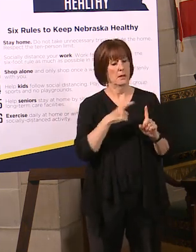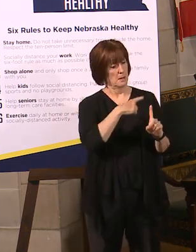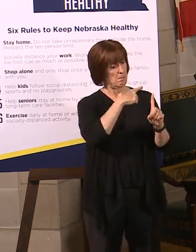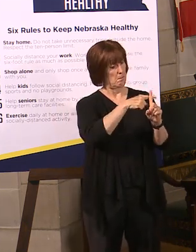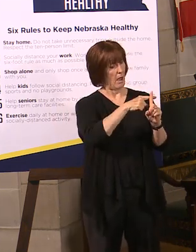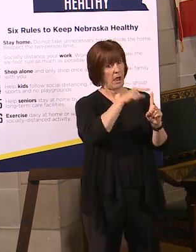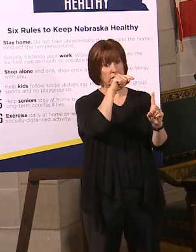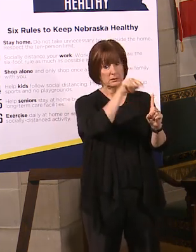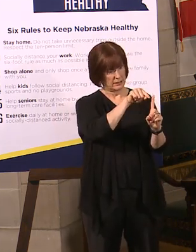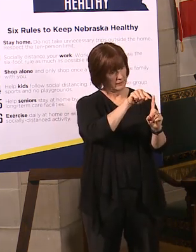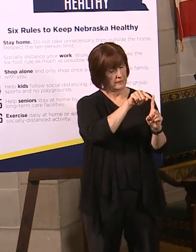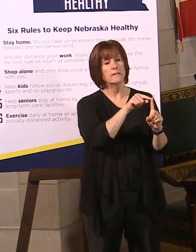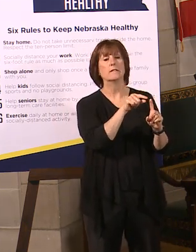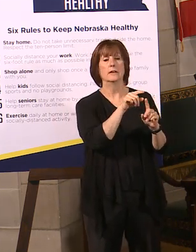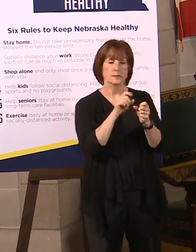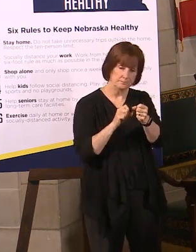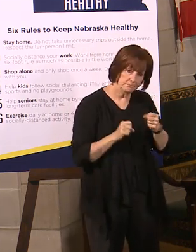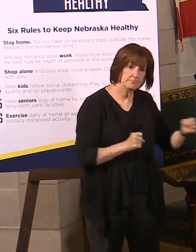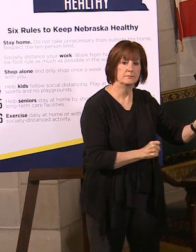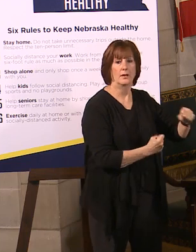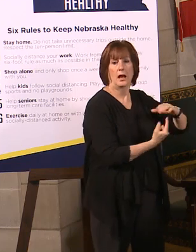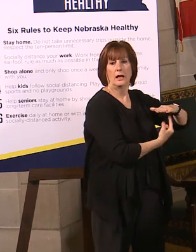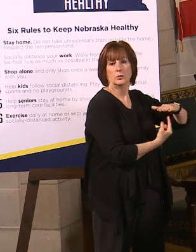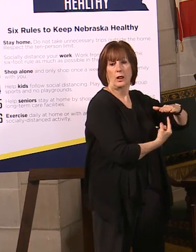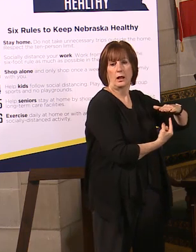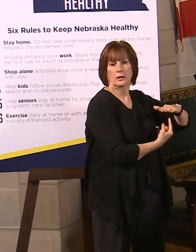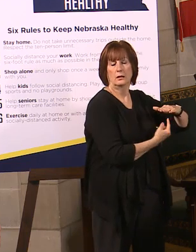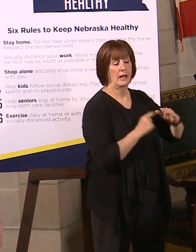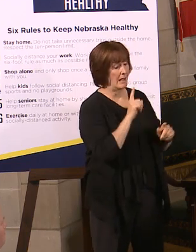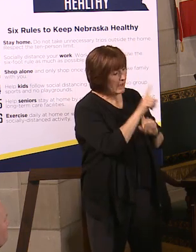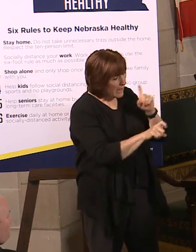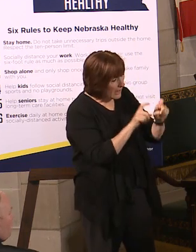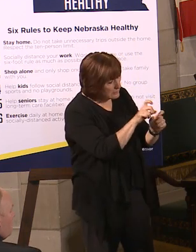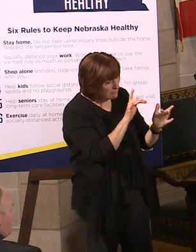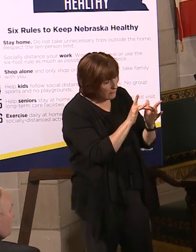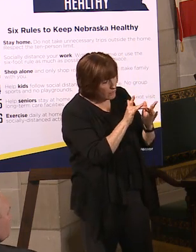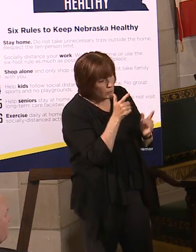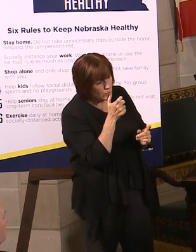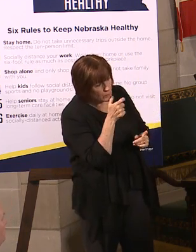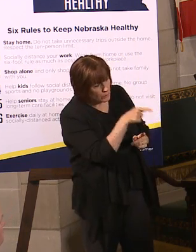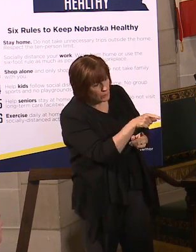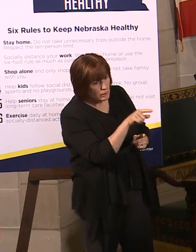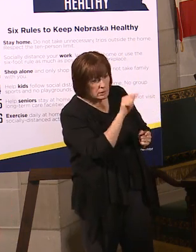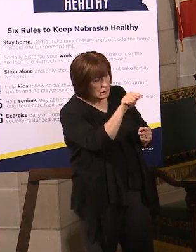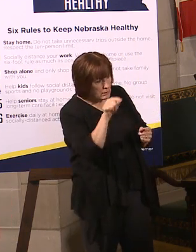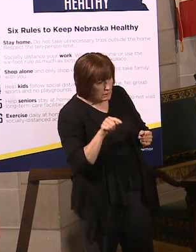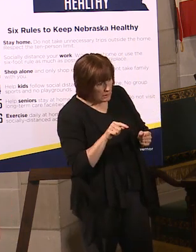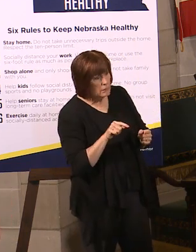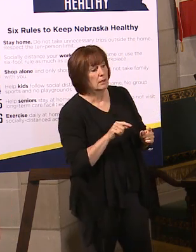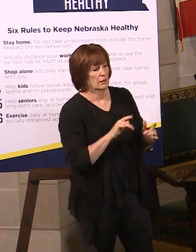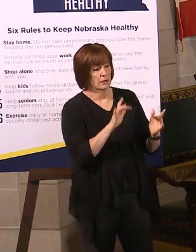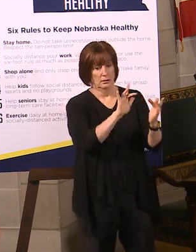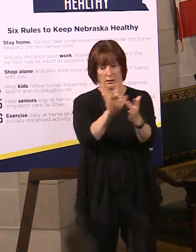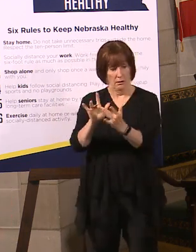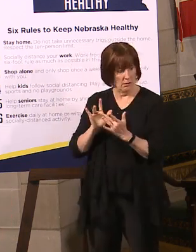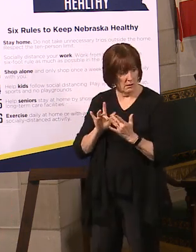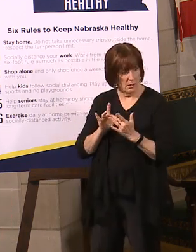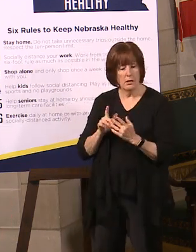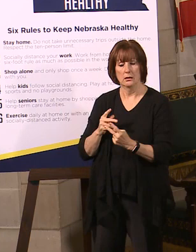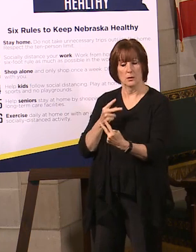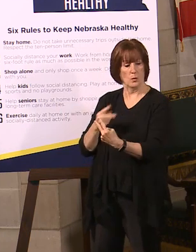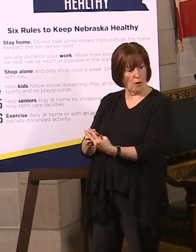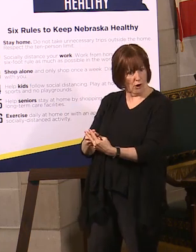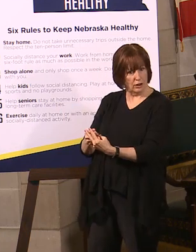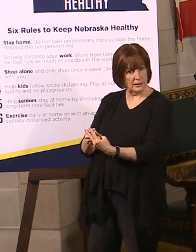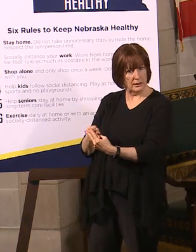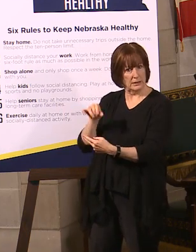that person then gets isolated. And we go back and look at their contacts and keep them quarantined, but they don't necessarily get tested. So